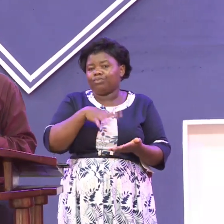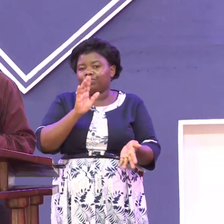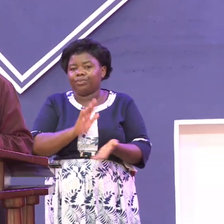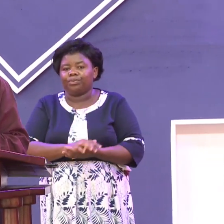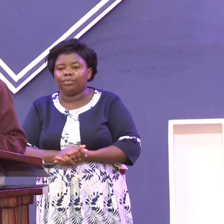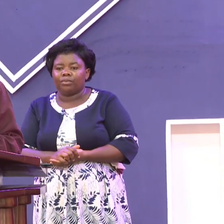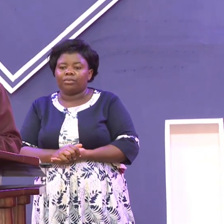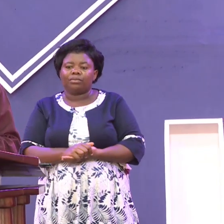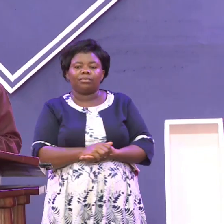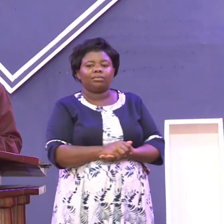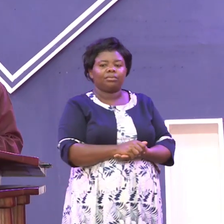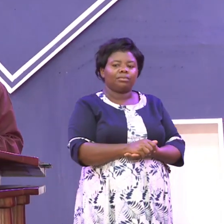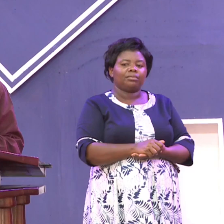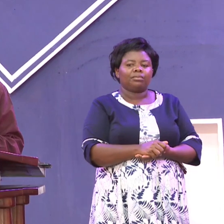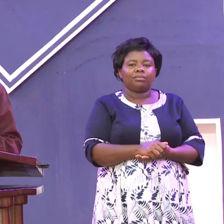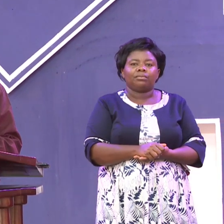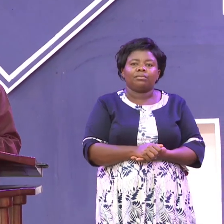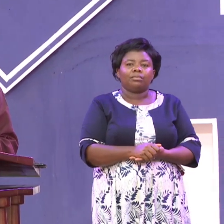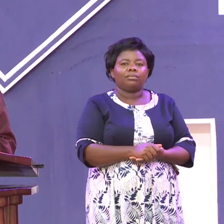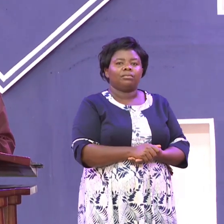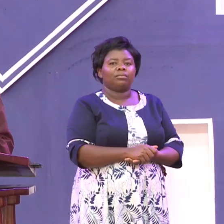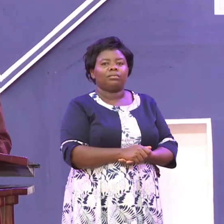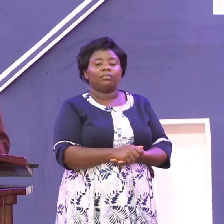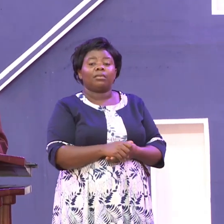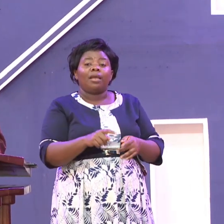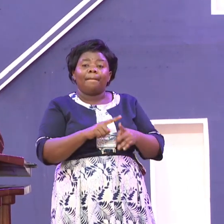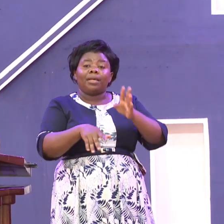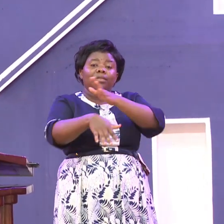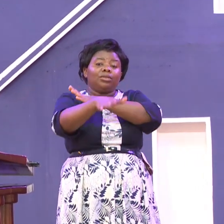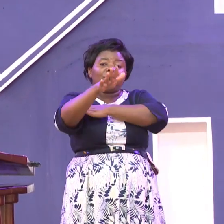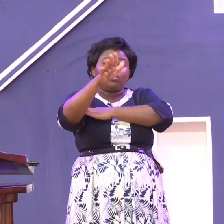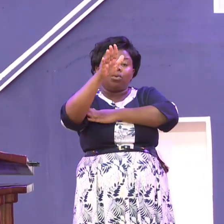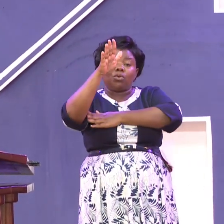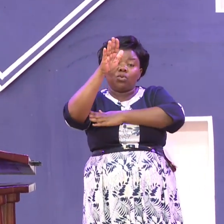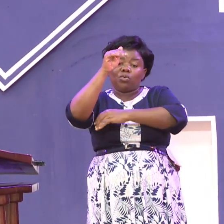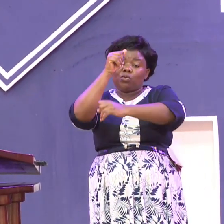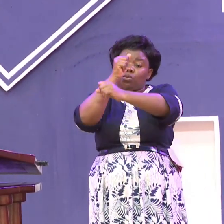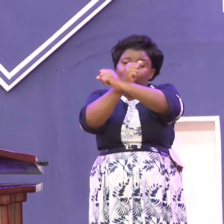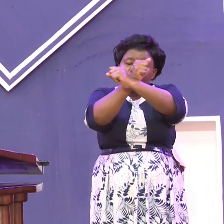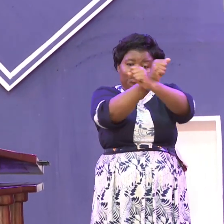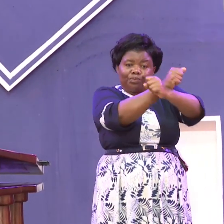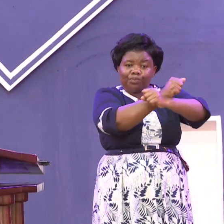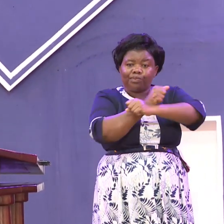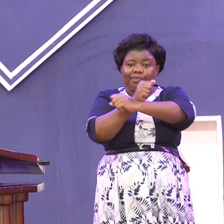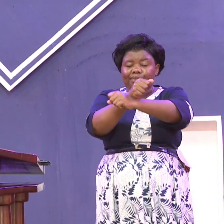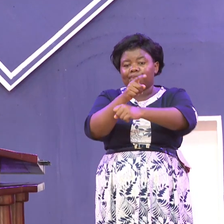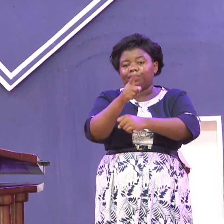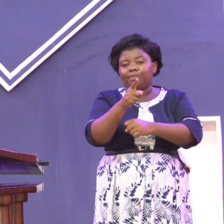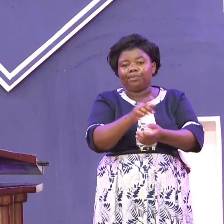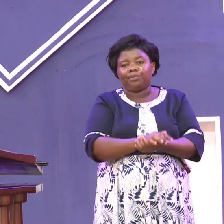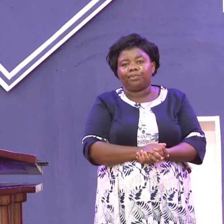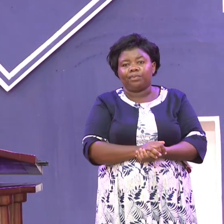still at school, they usually fear just because of their African parents. Naye Katonda ye yakukuuma. But it was God who